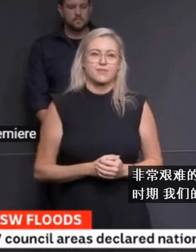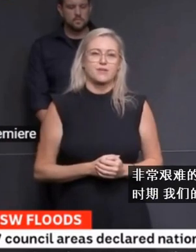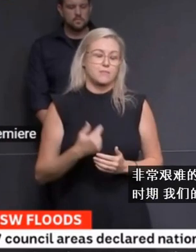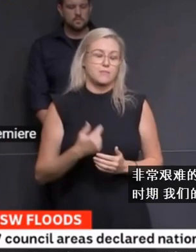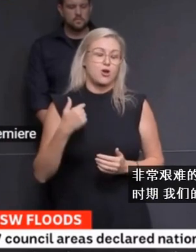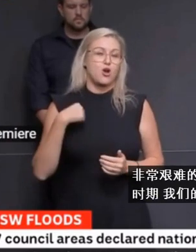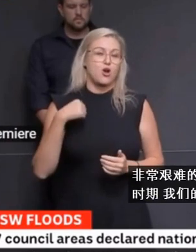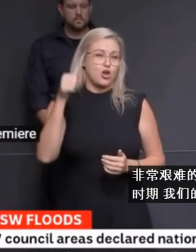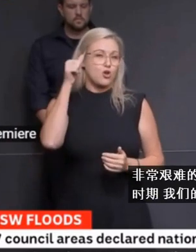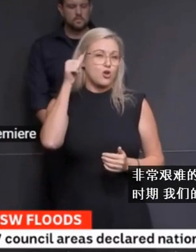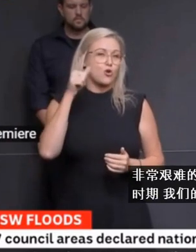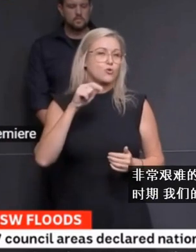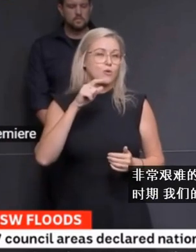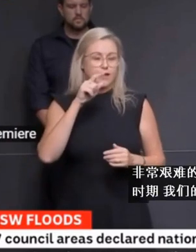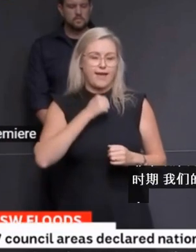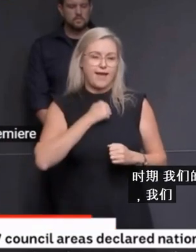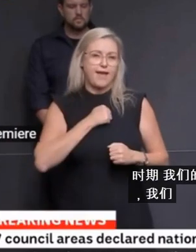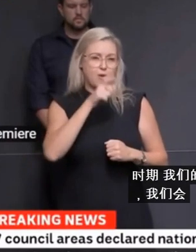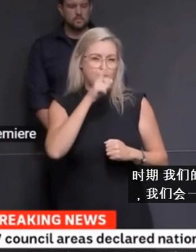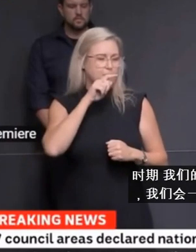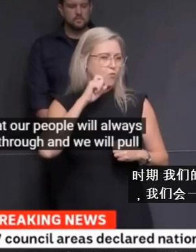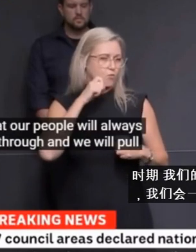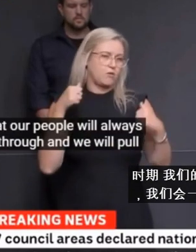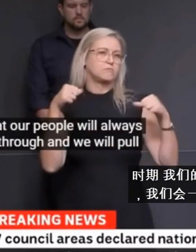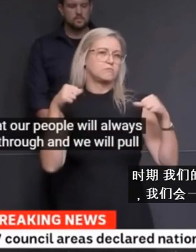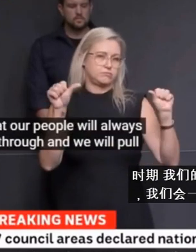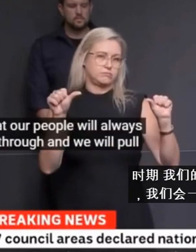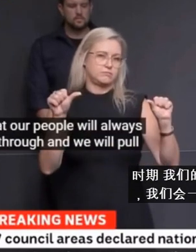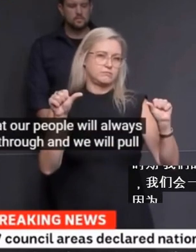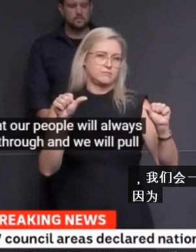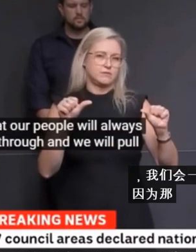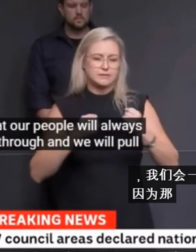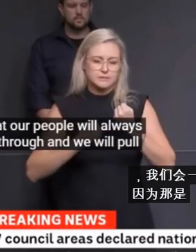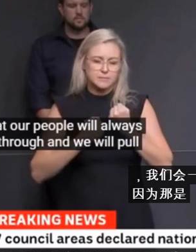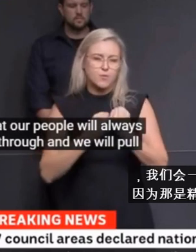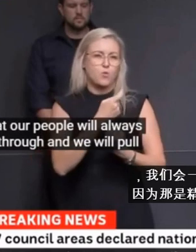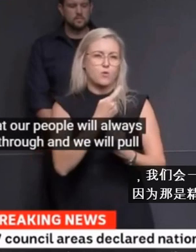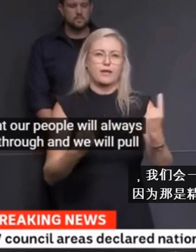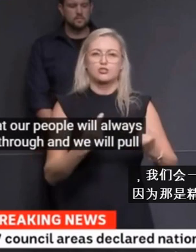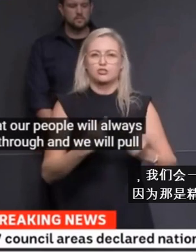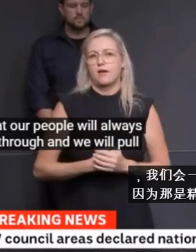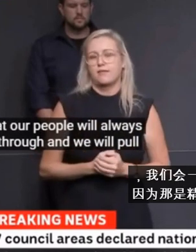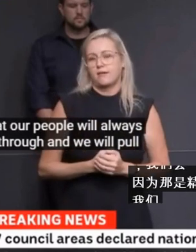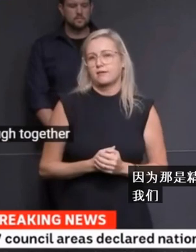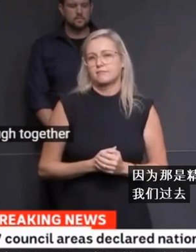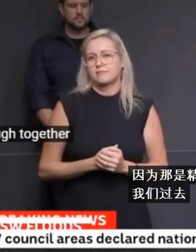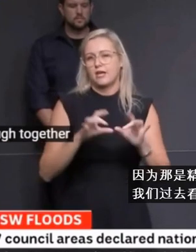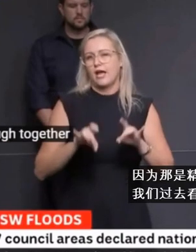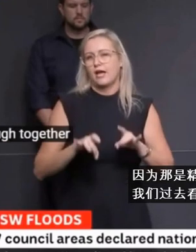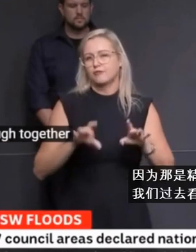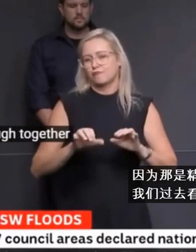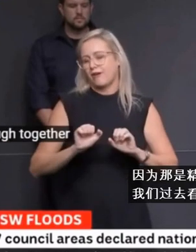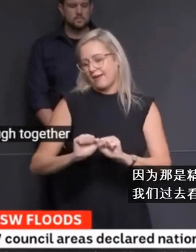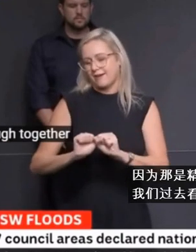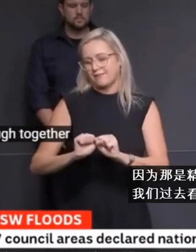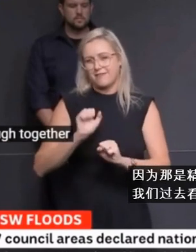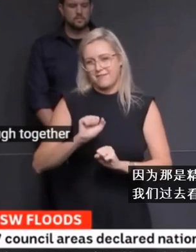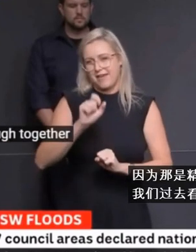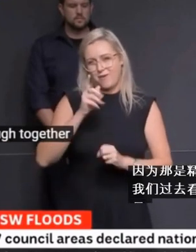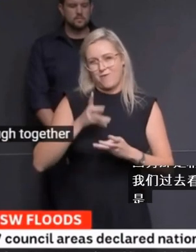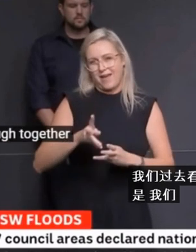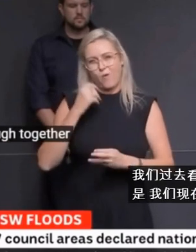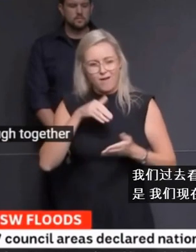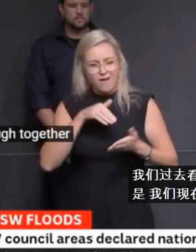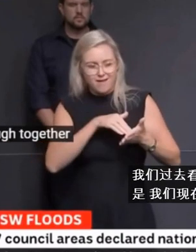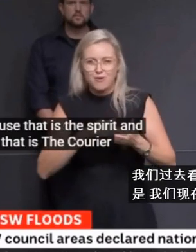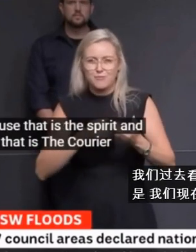our people will always pull through, and we will pull through together, because that is the spirit and that is the courage and determination that we've